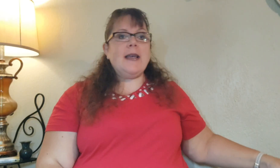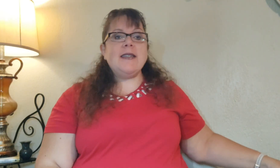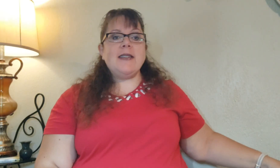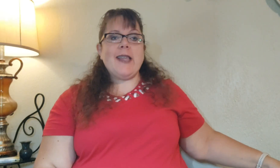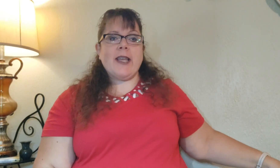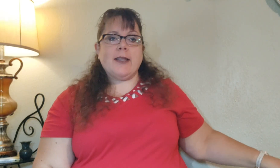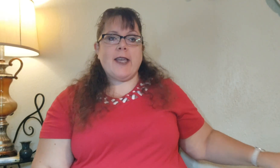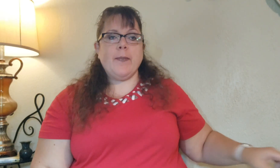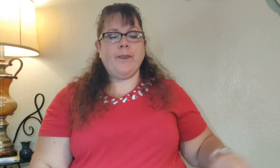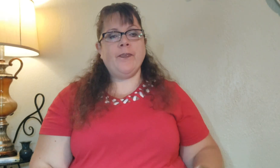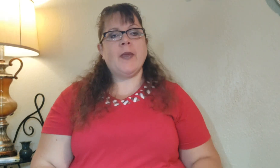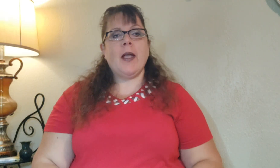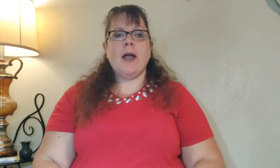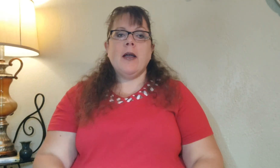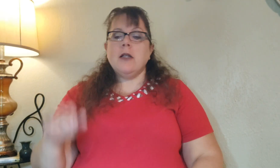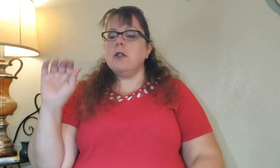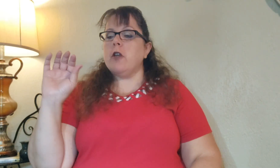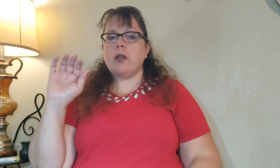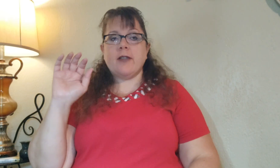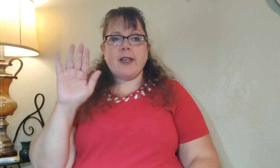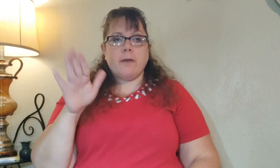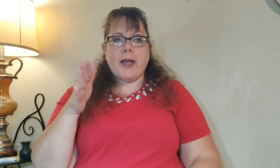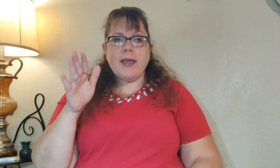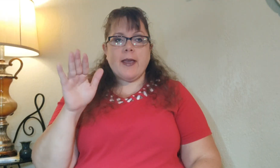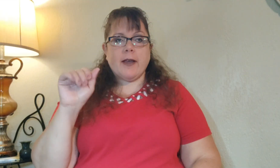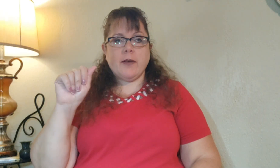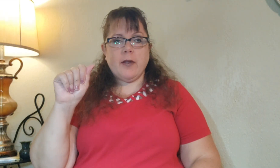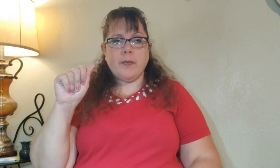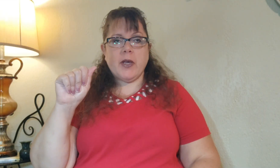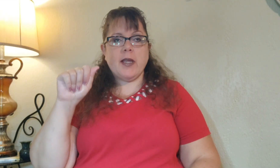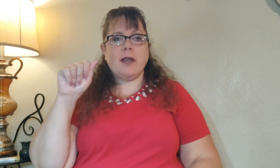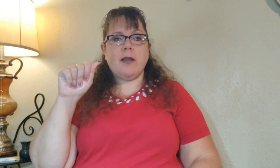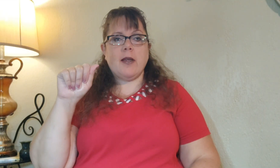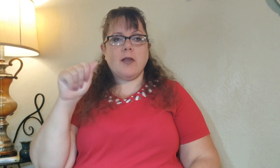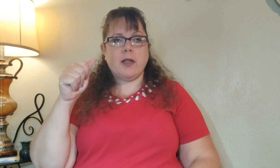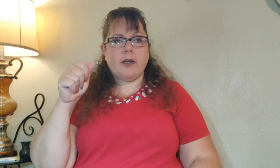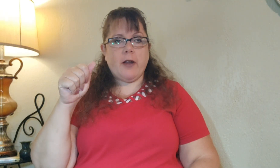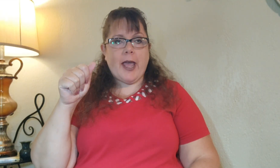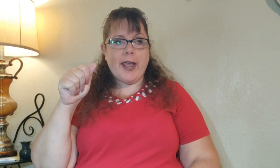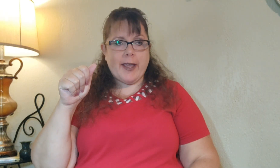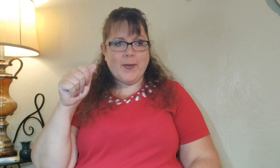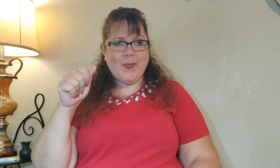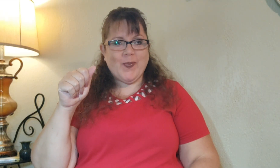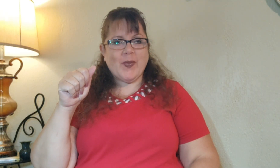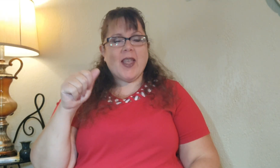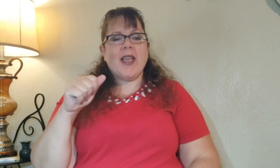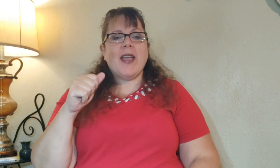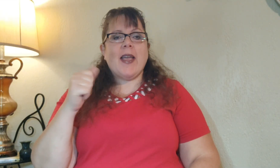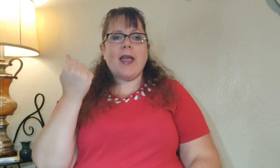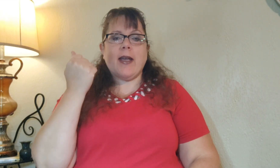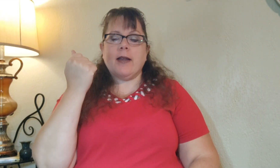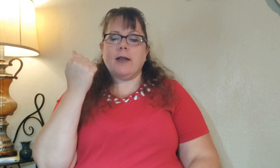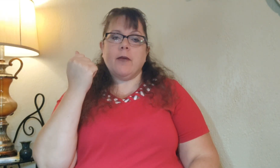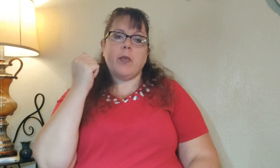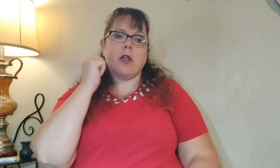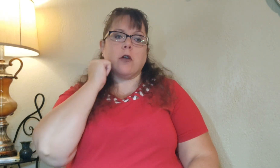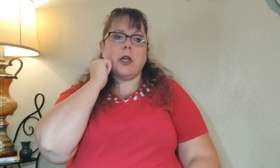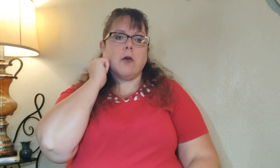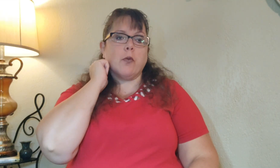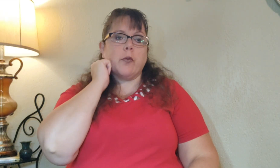is daily. So you'll take your right hand, put it in the letter A, but you're going to